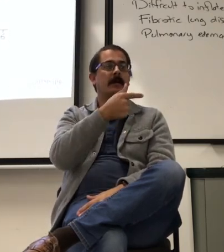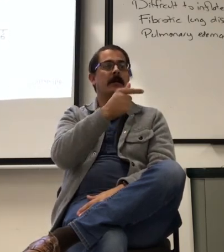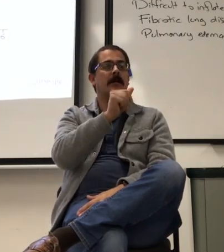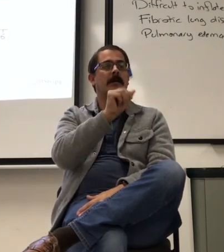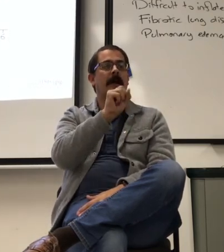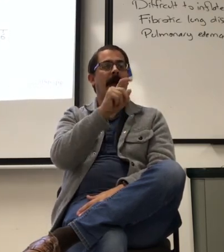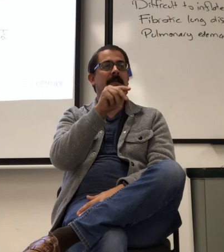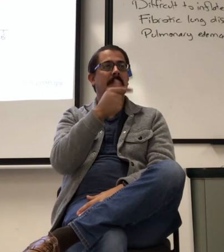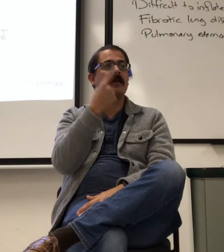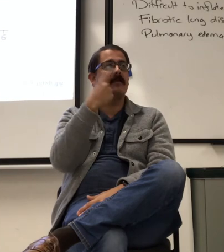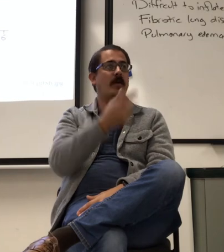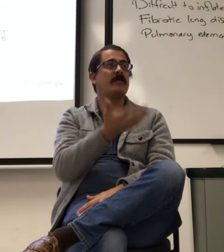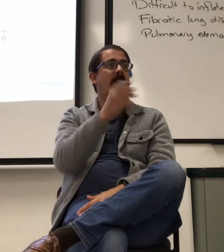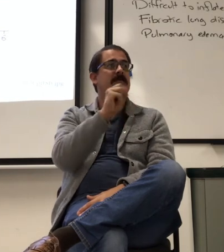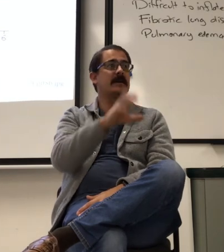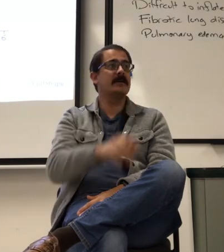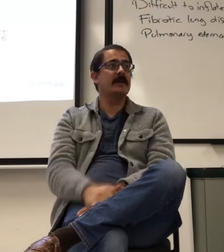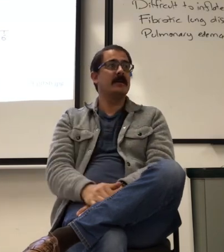1 banana,